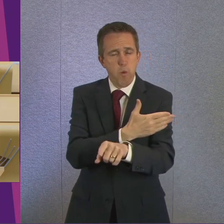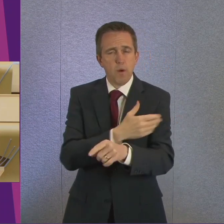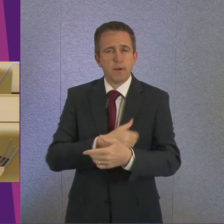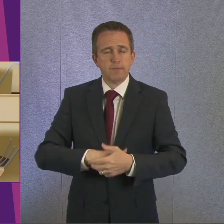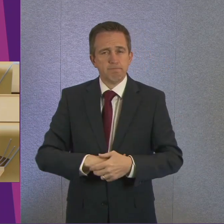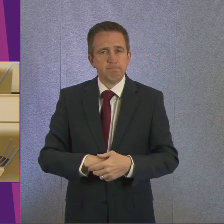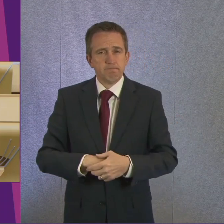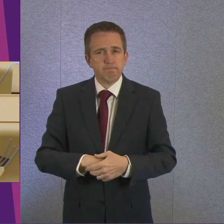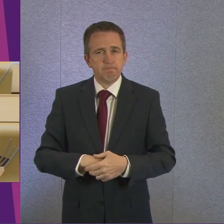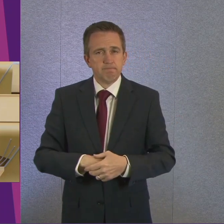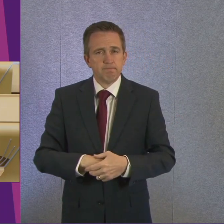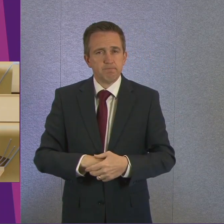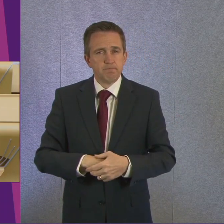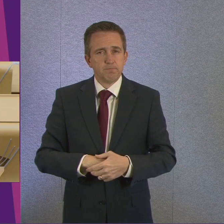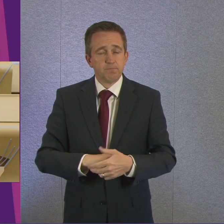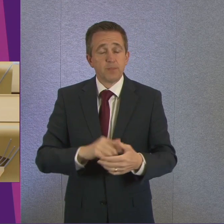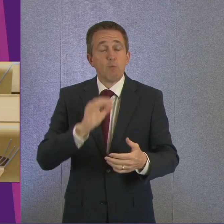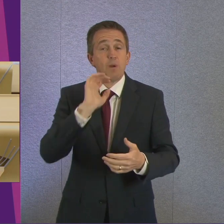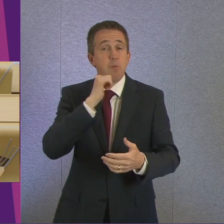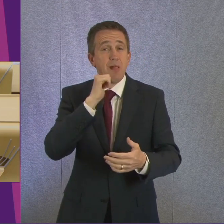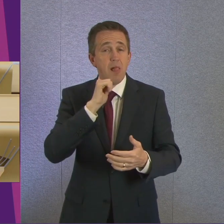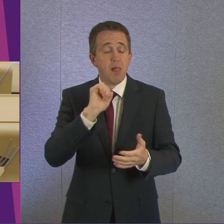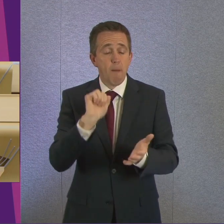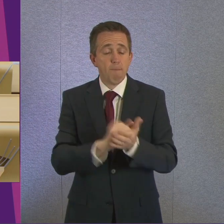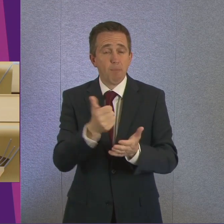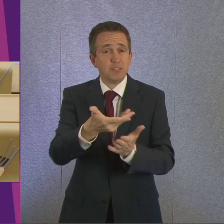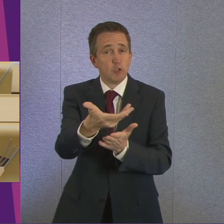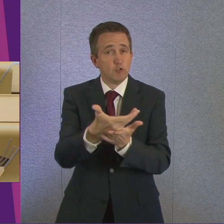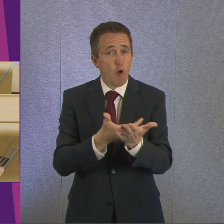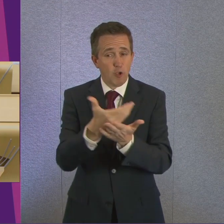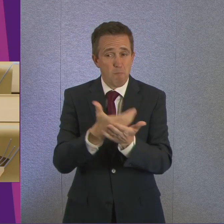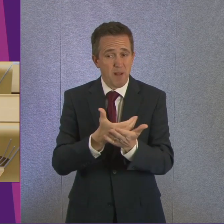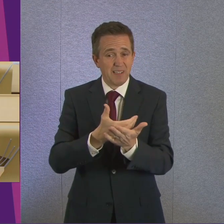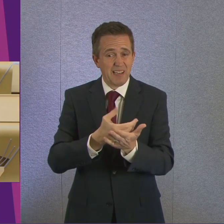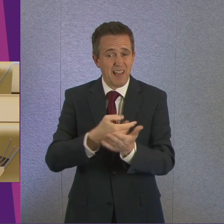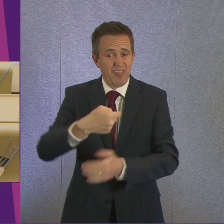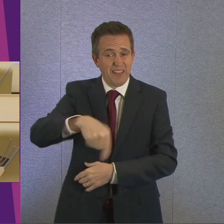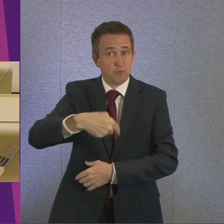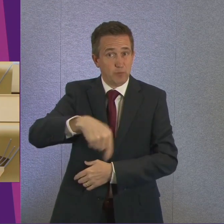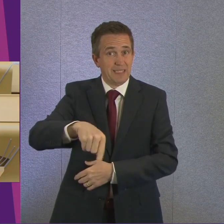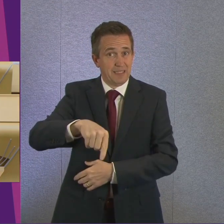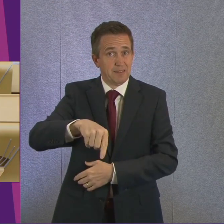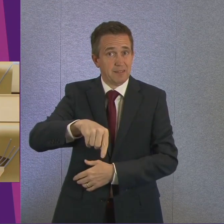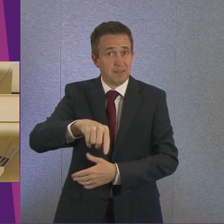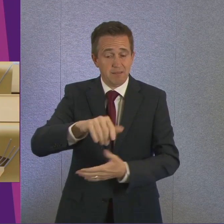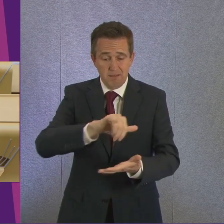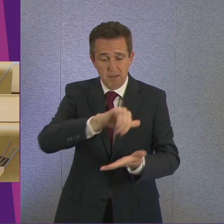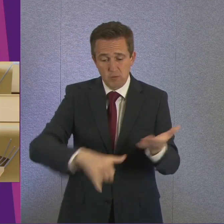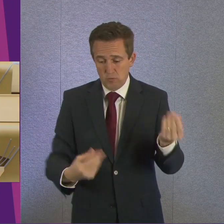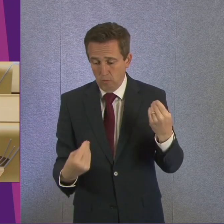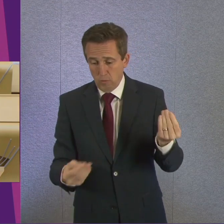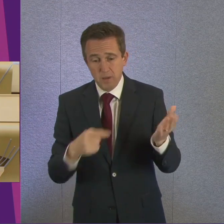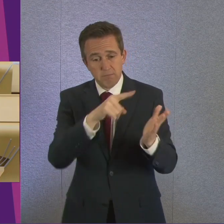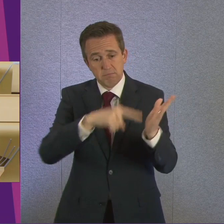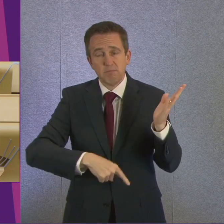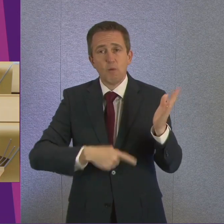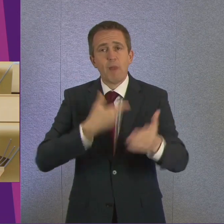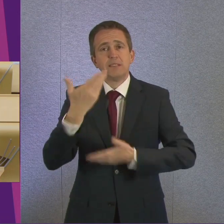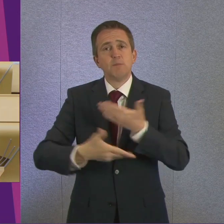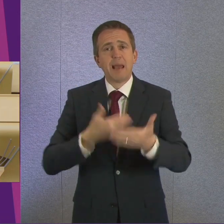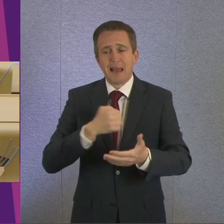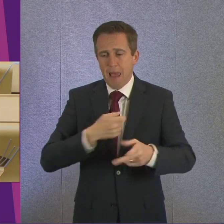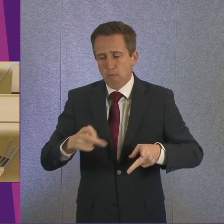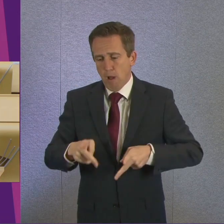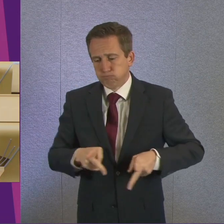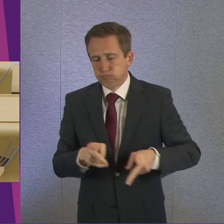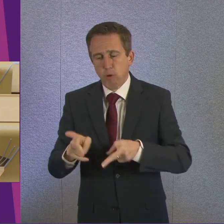document we will publish later this week that sets out the the approach that we intend to take